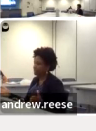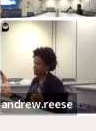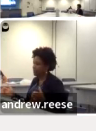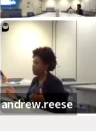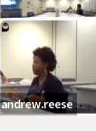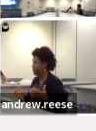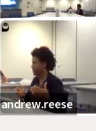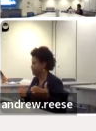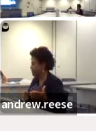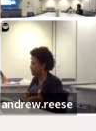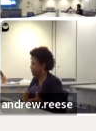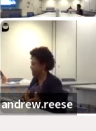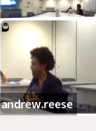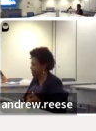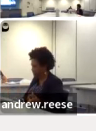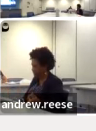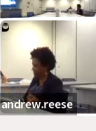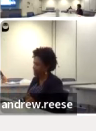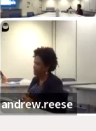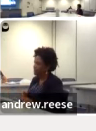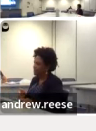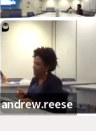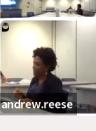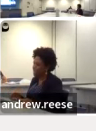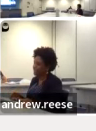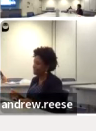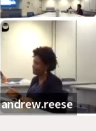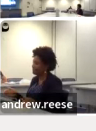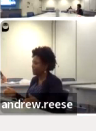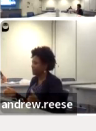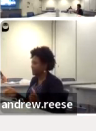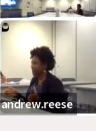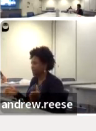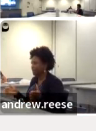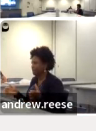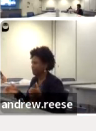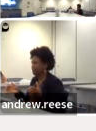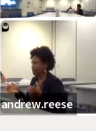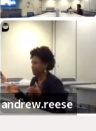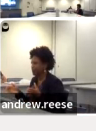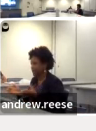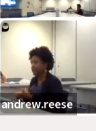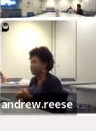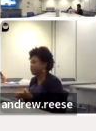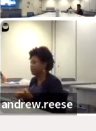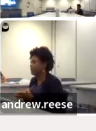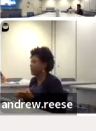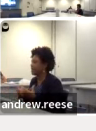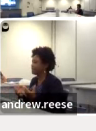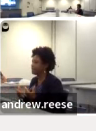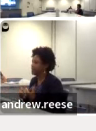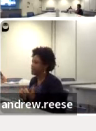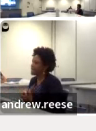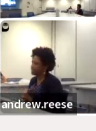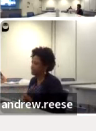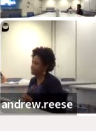then also involved with RSA and the residential